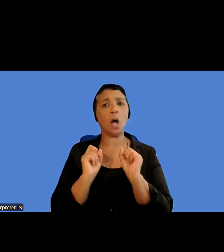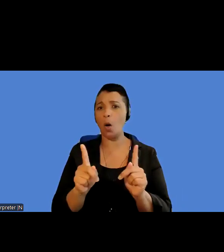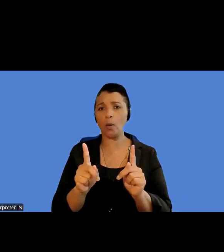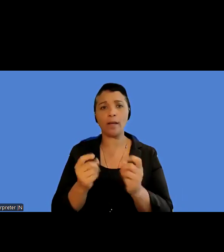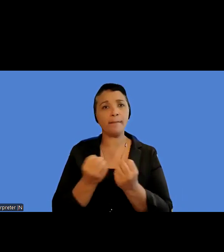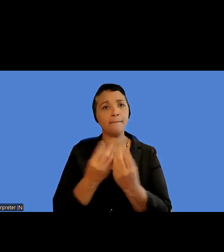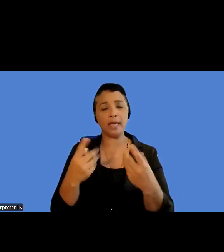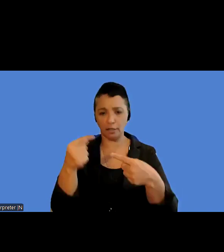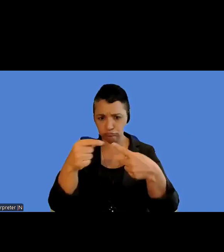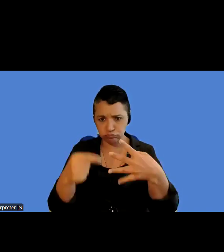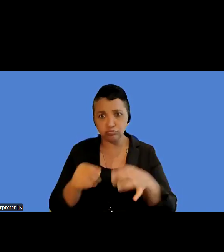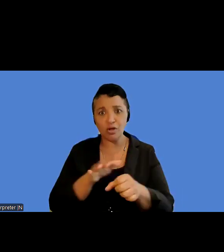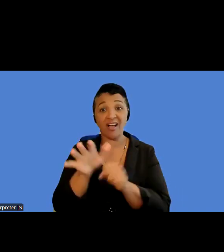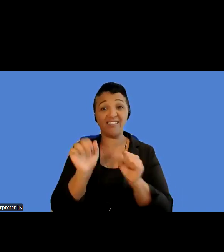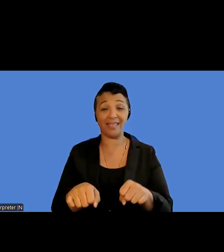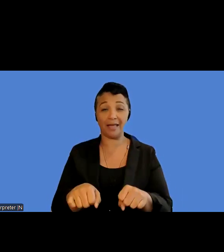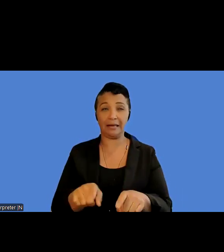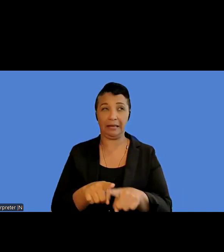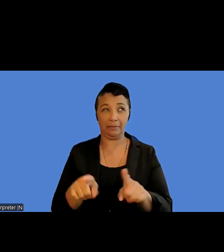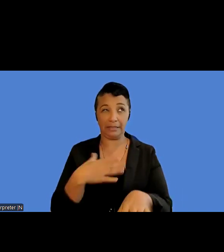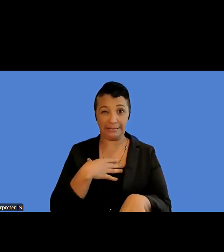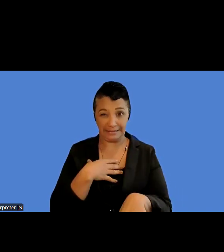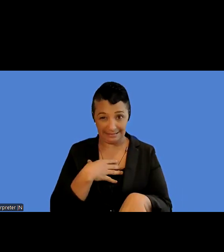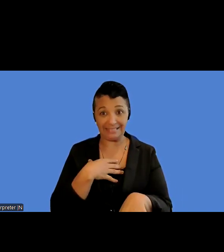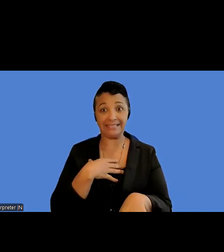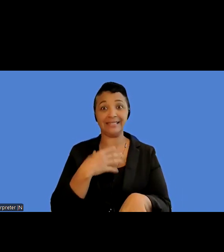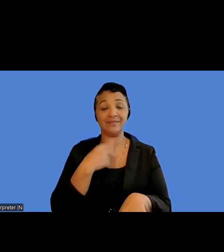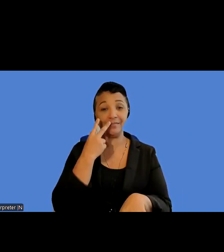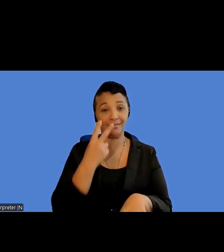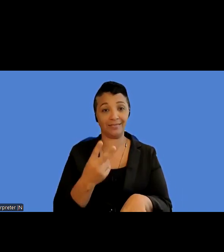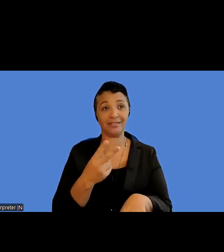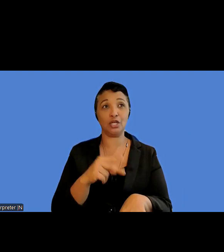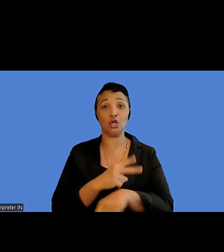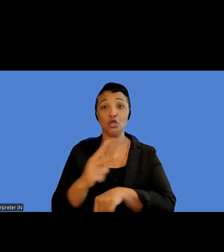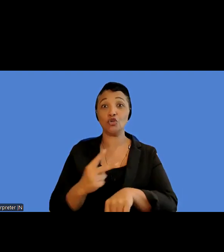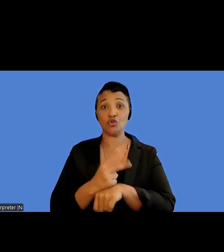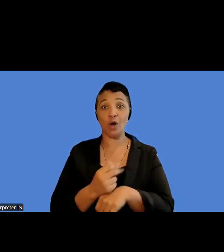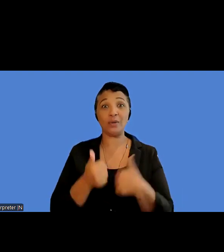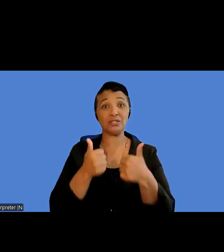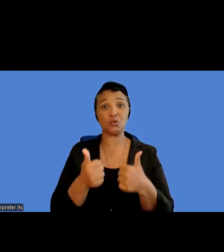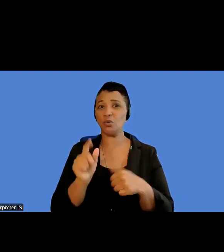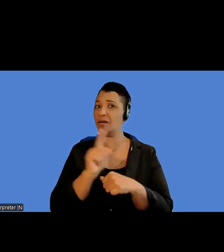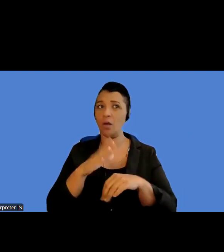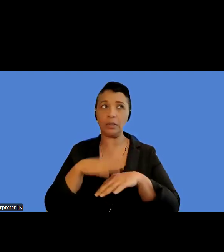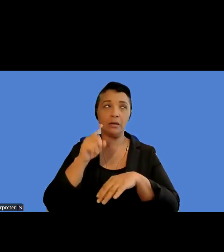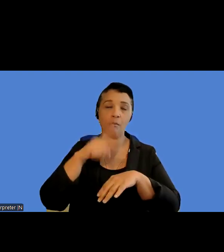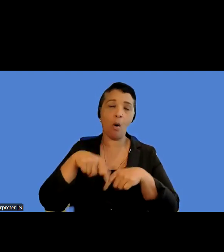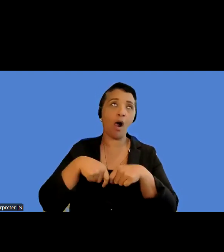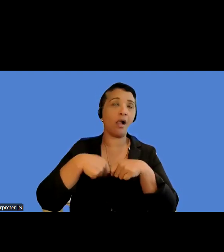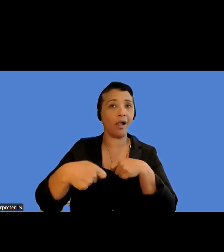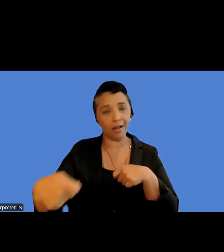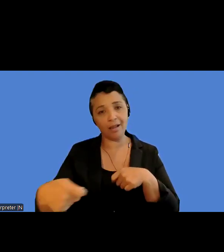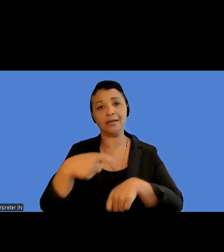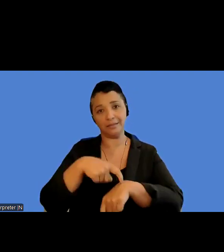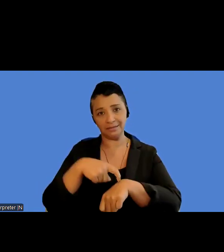of things, but I really noticed that definitely 2 hours is not enough to talk about Indigenous issues, especially if